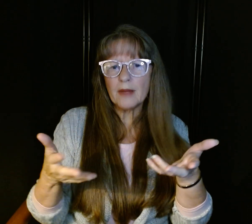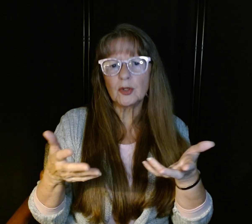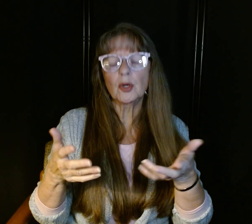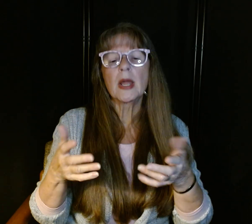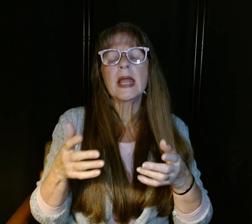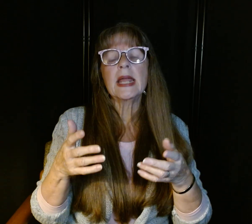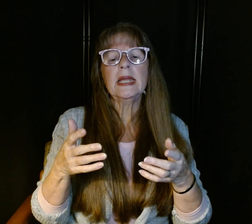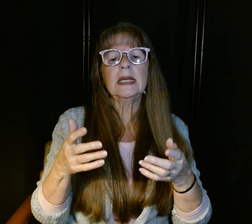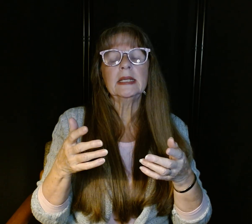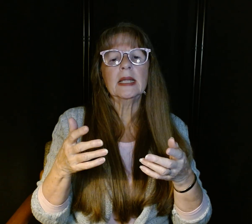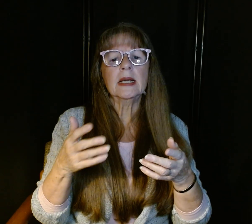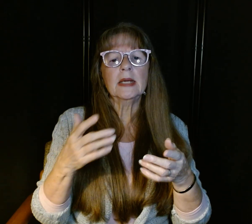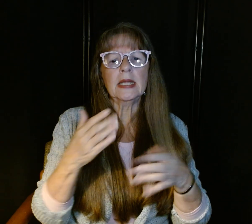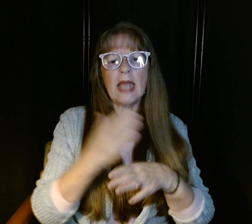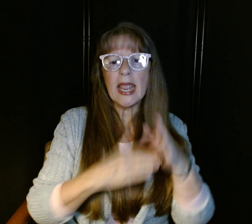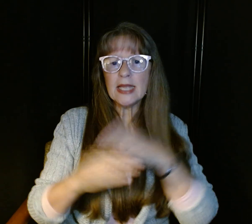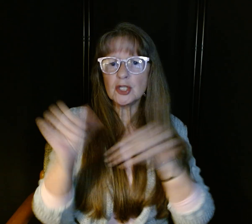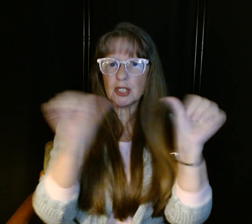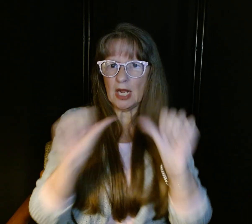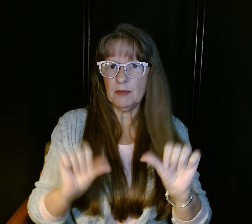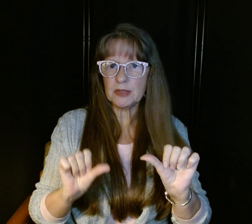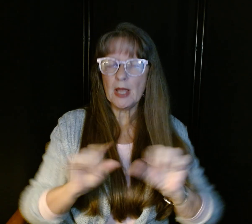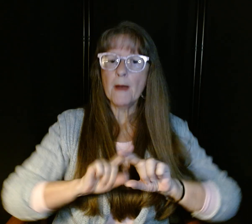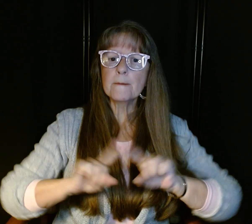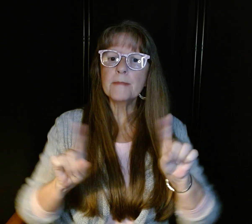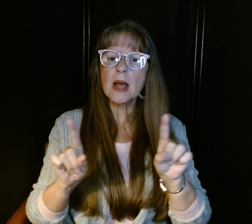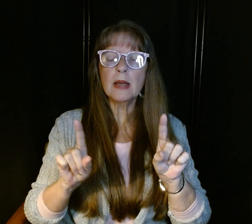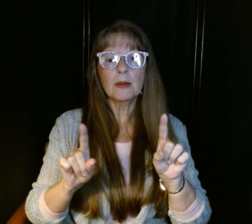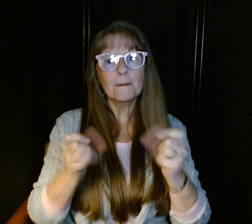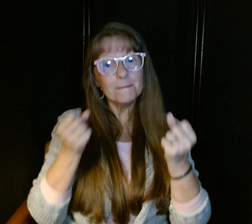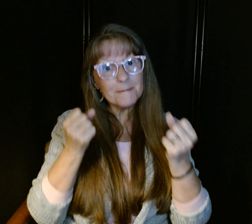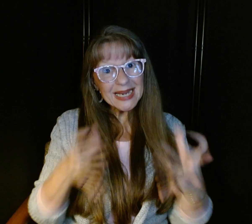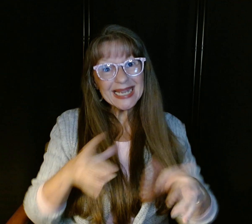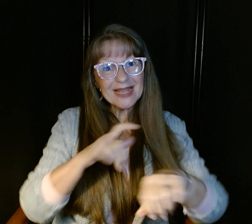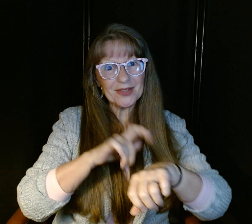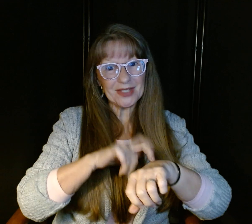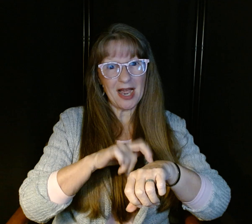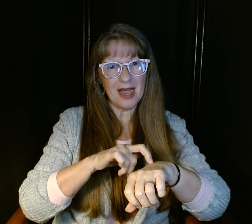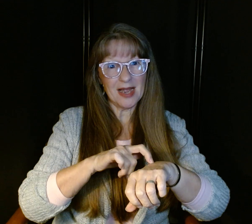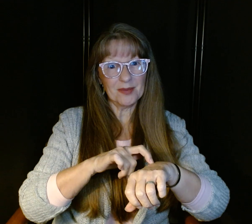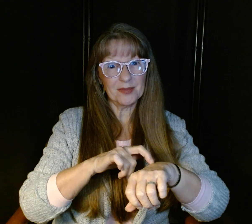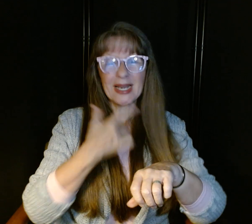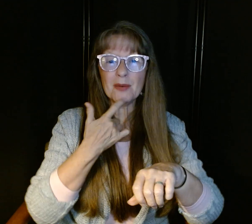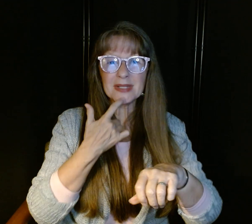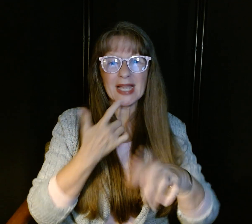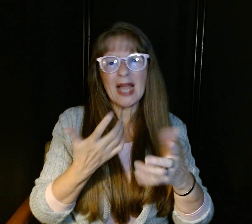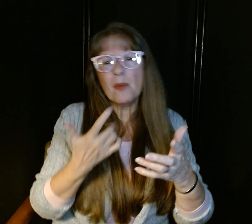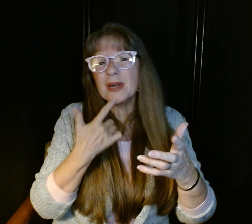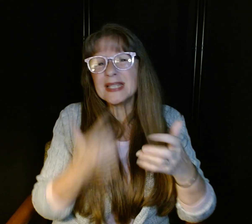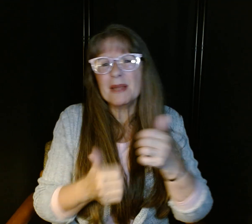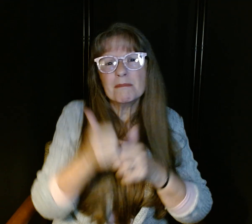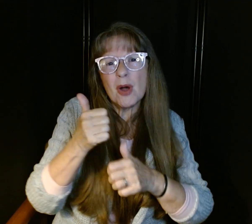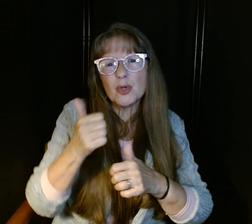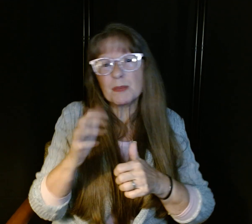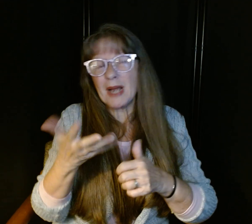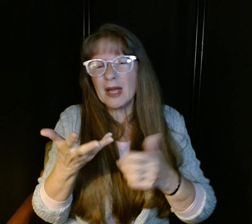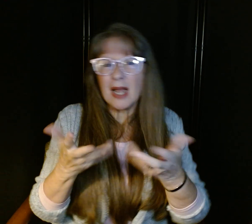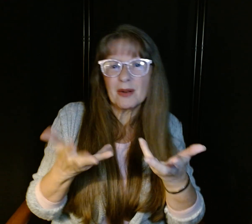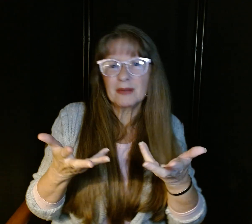whatever in hand shapes, but many of the times, and I want to say most, but I